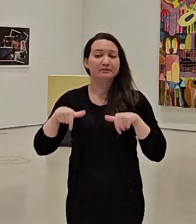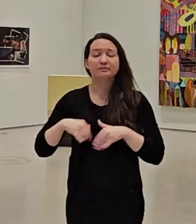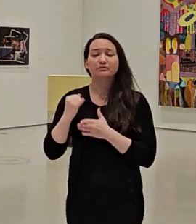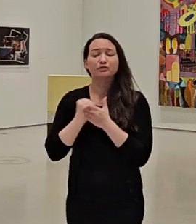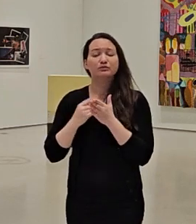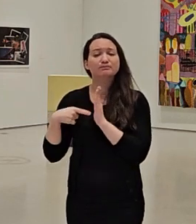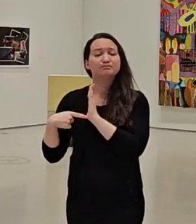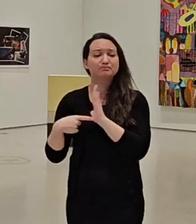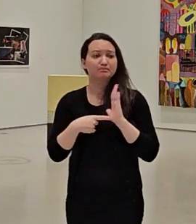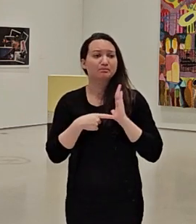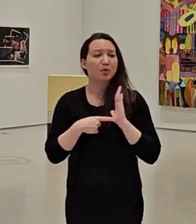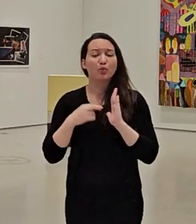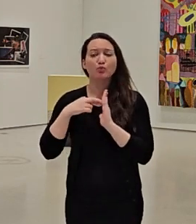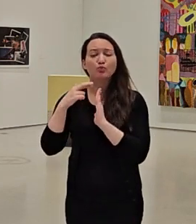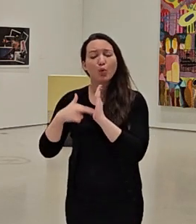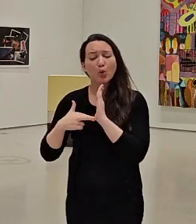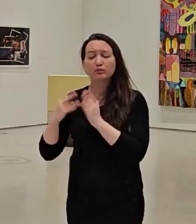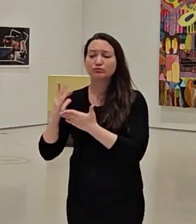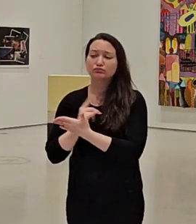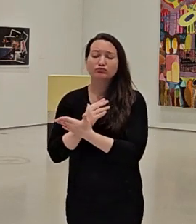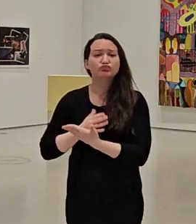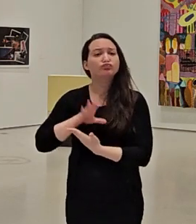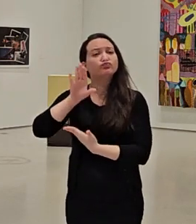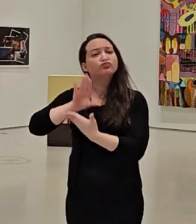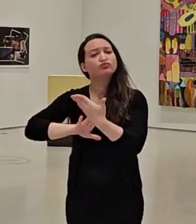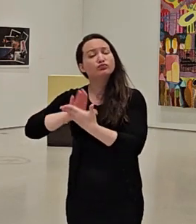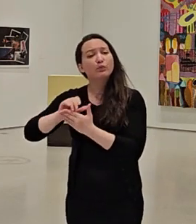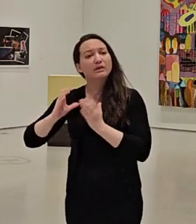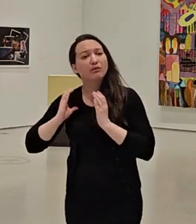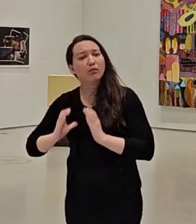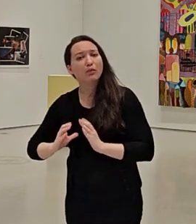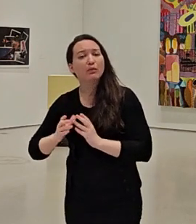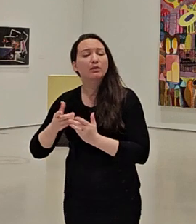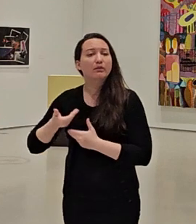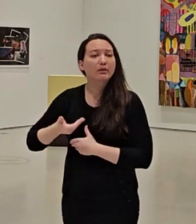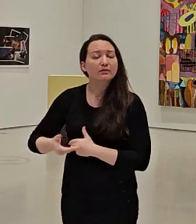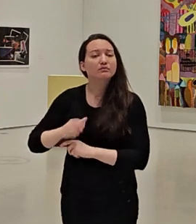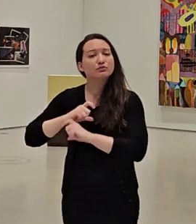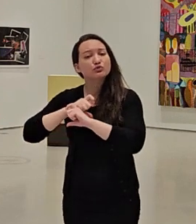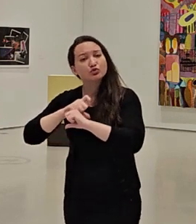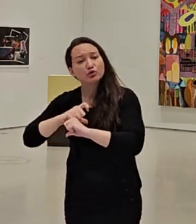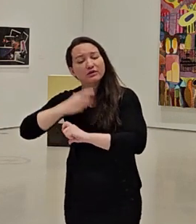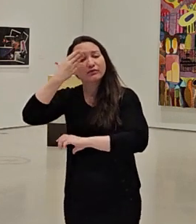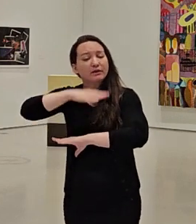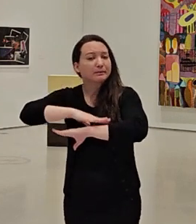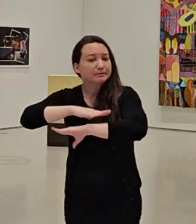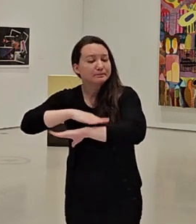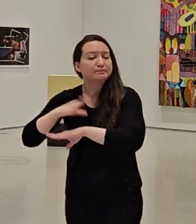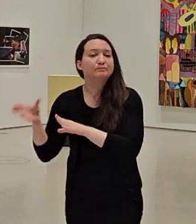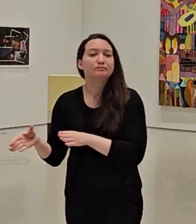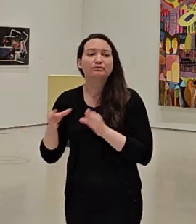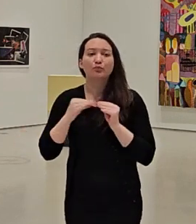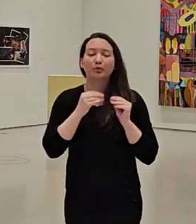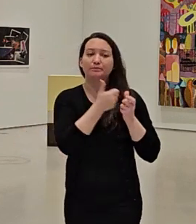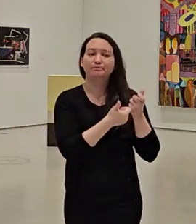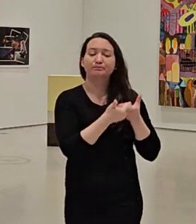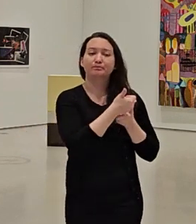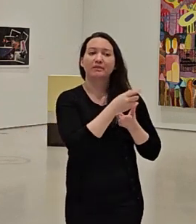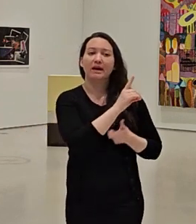display have had roles that range from front-facing positions like security and front desk to more administrative roles in